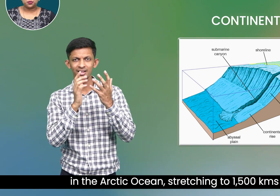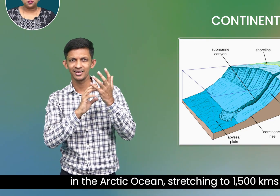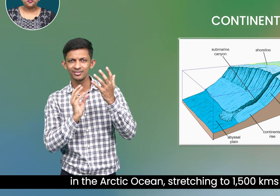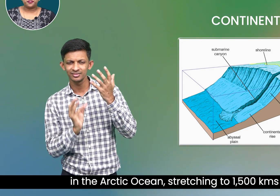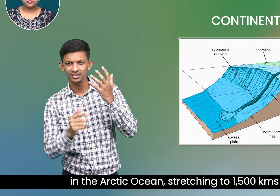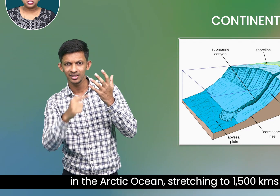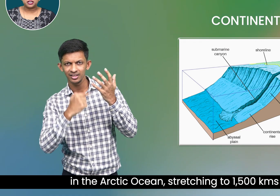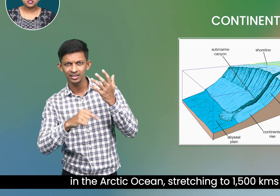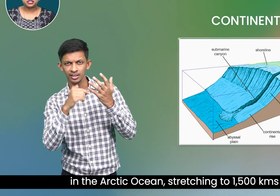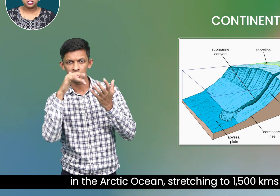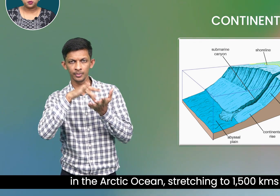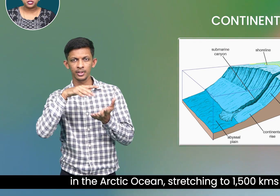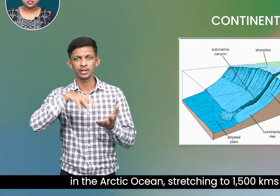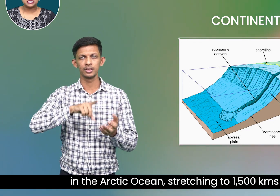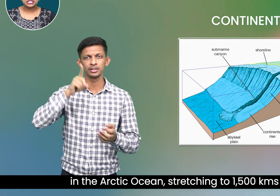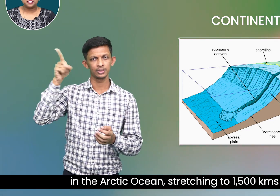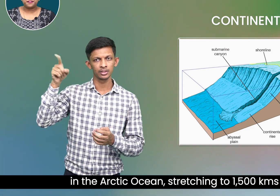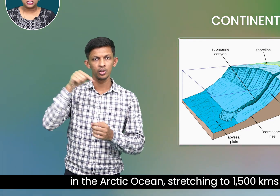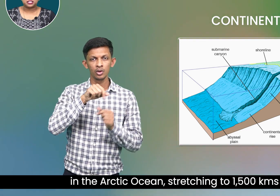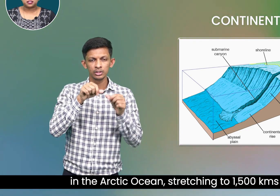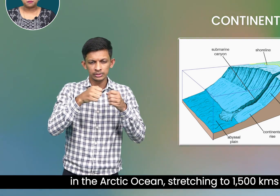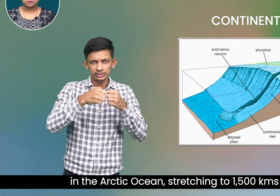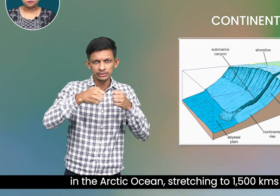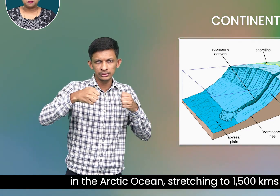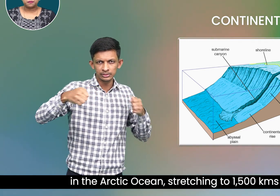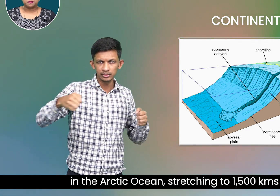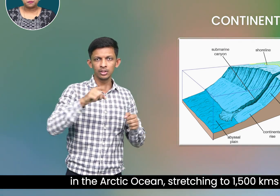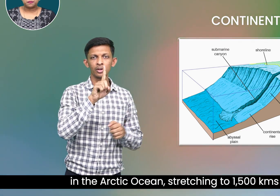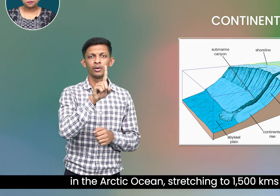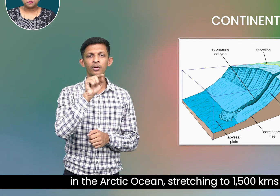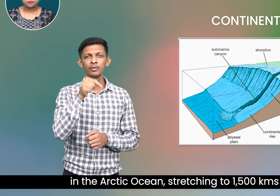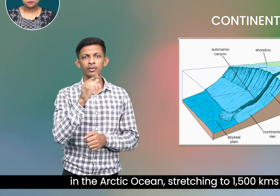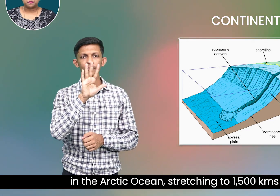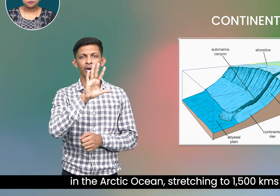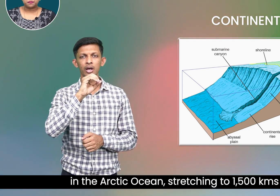stretching to 1500 kilometers in width.